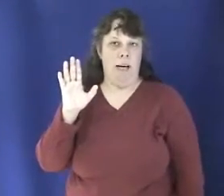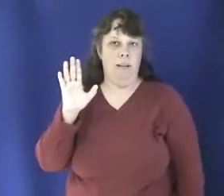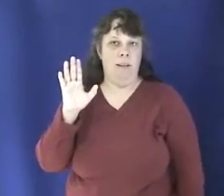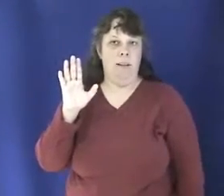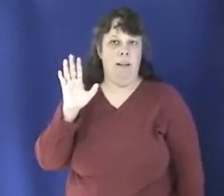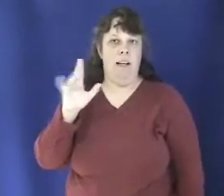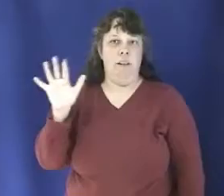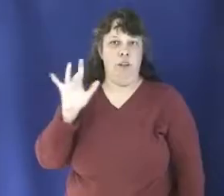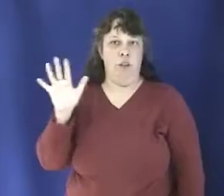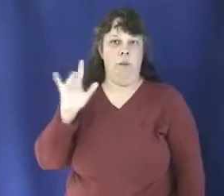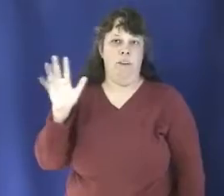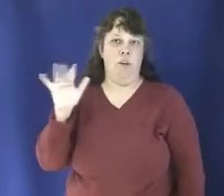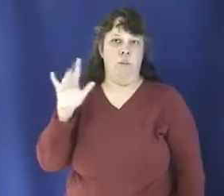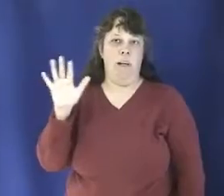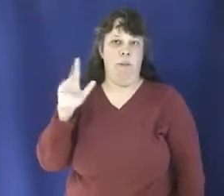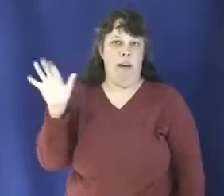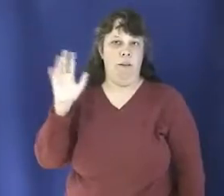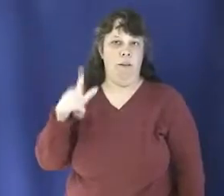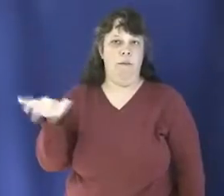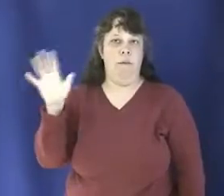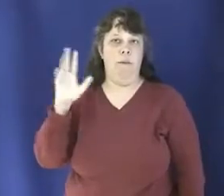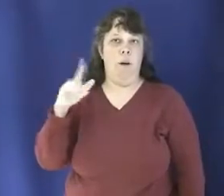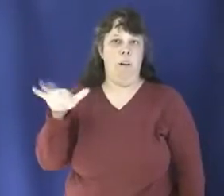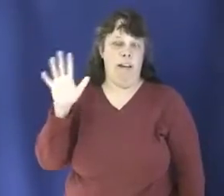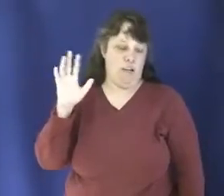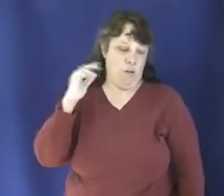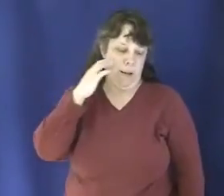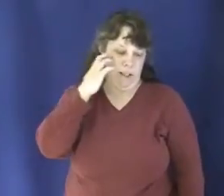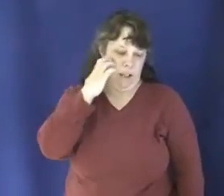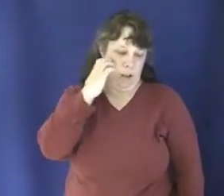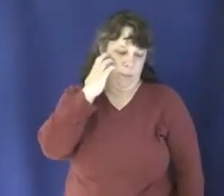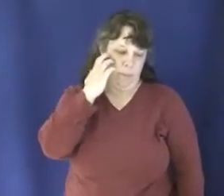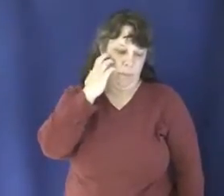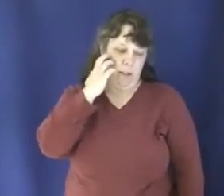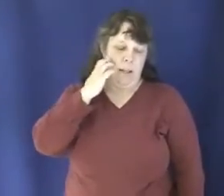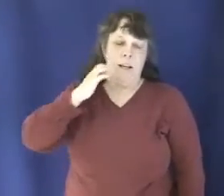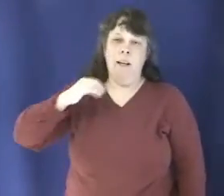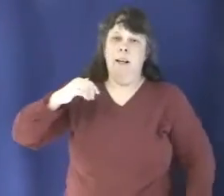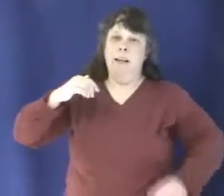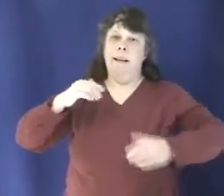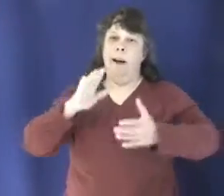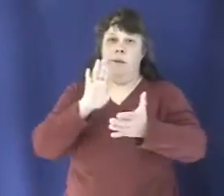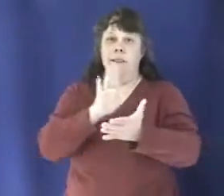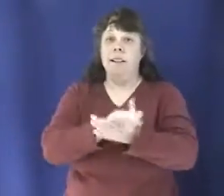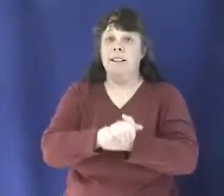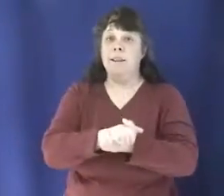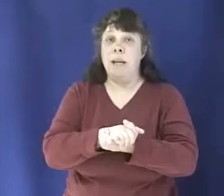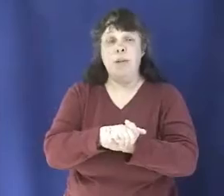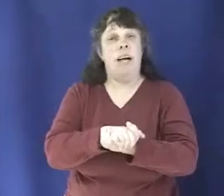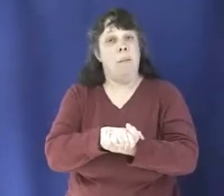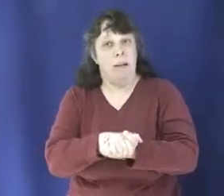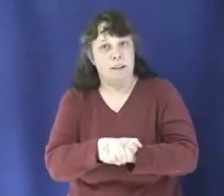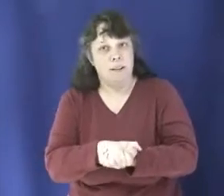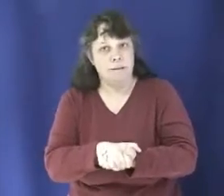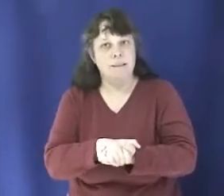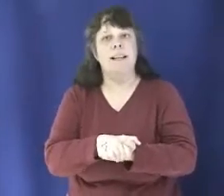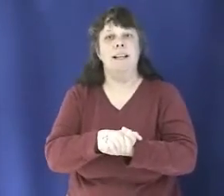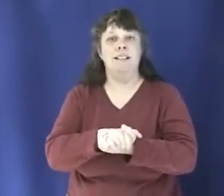back. And eventually you'll be finger spelling without all the extra bouncing in there. Now, sometimes you gotta bounce.